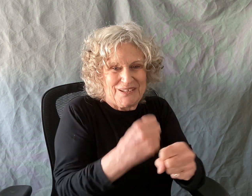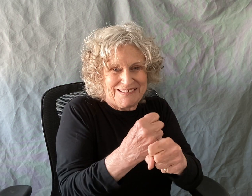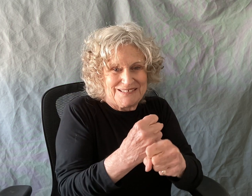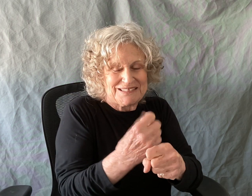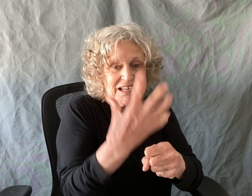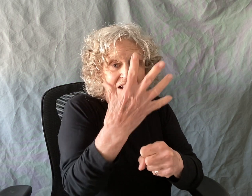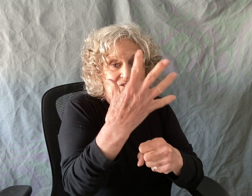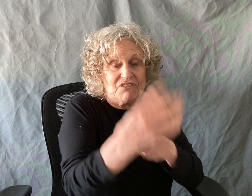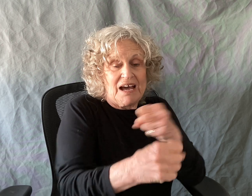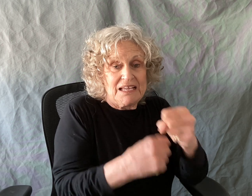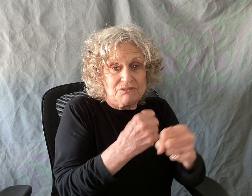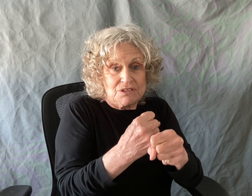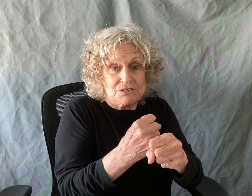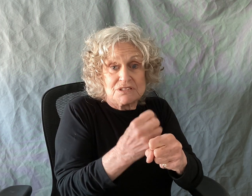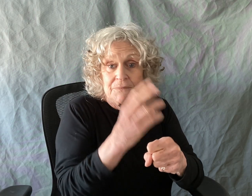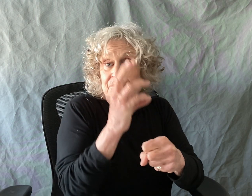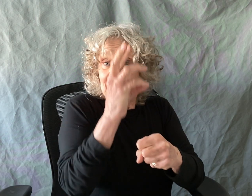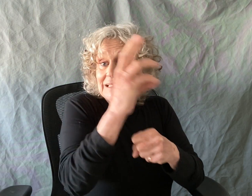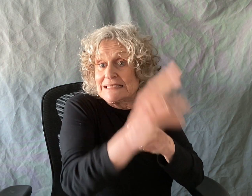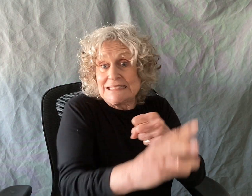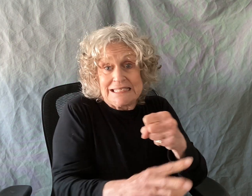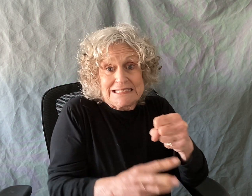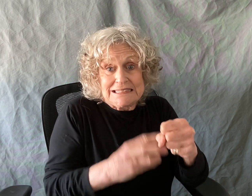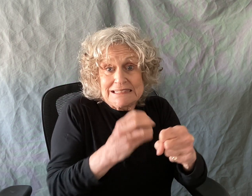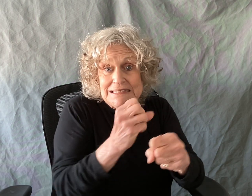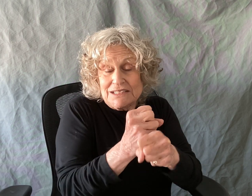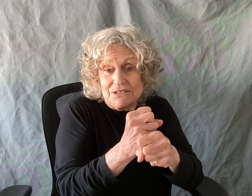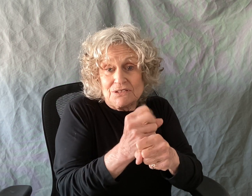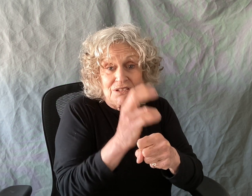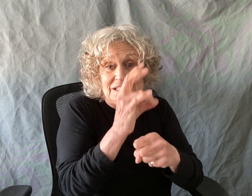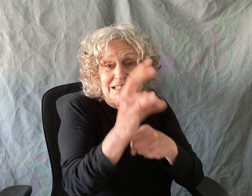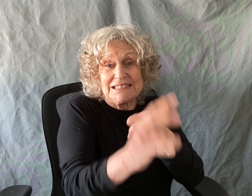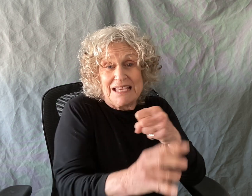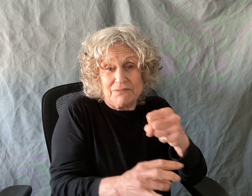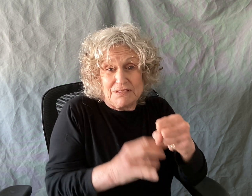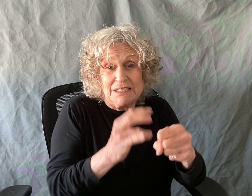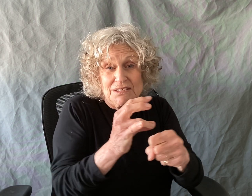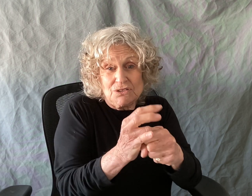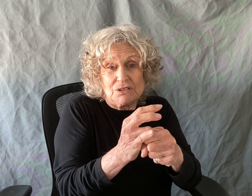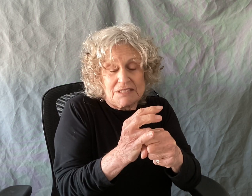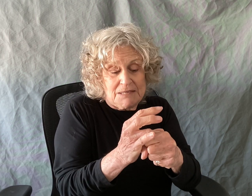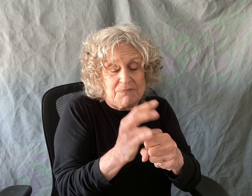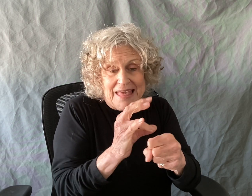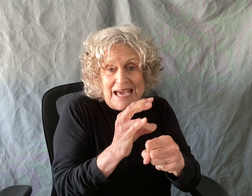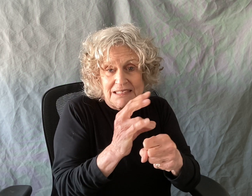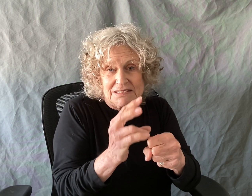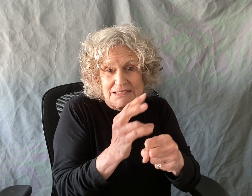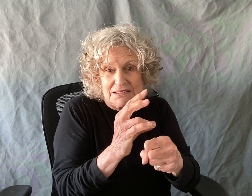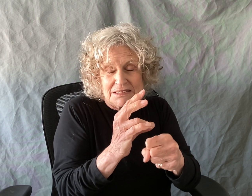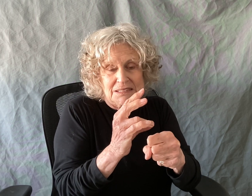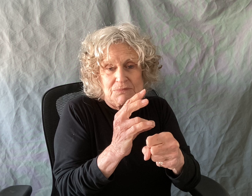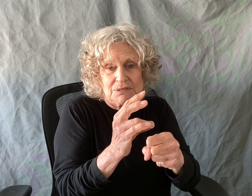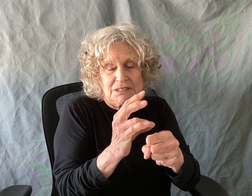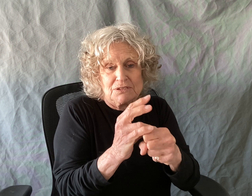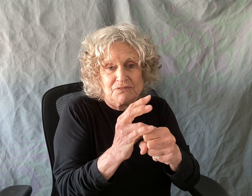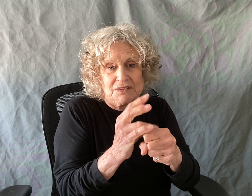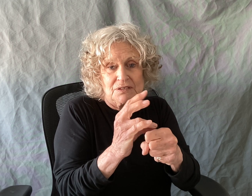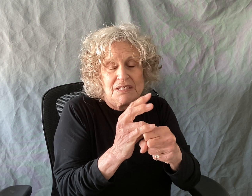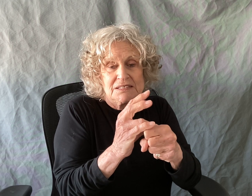years, 5 years, 6 years, 7. You can keep that because it doesn't seem to interfere.